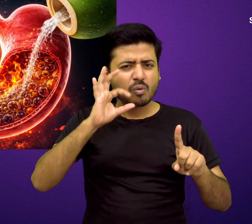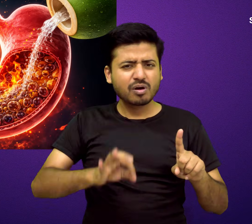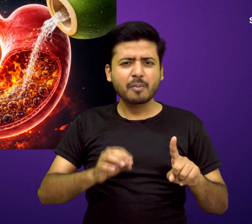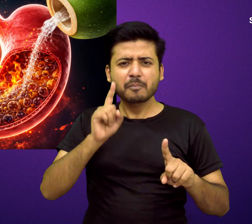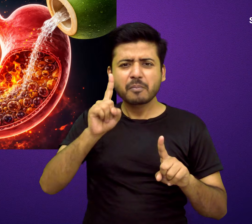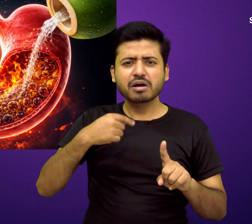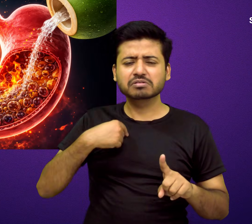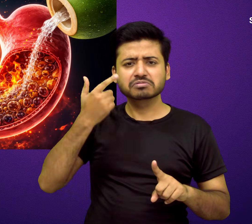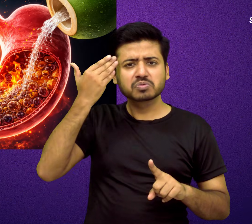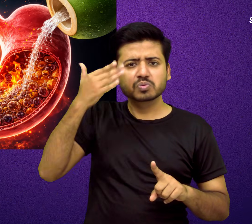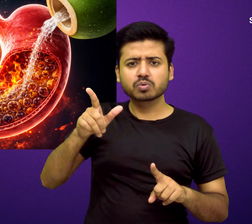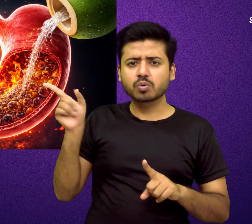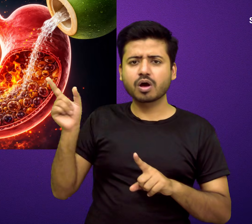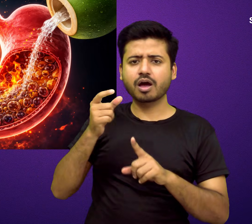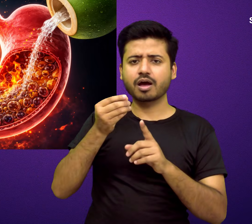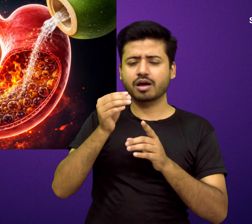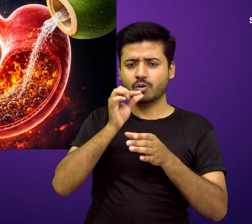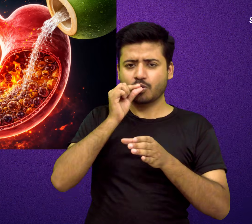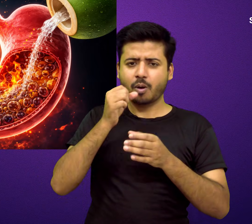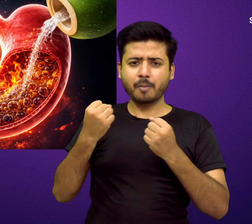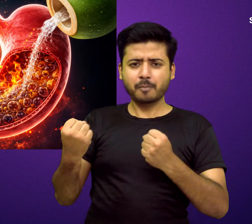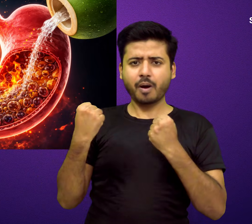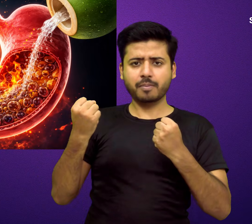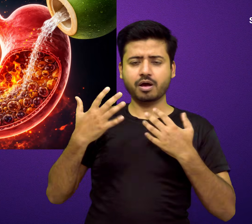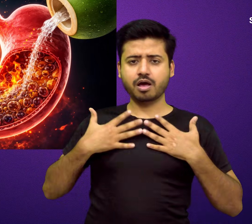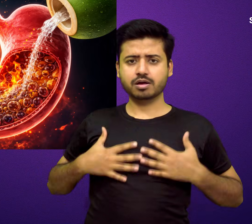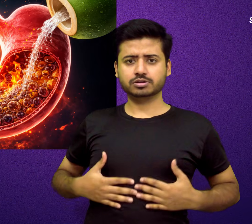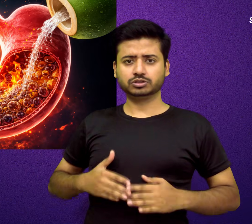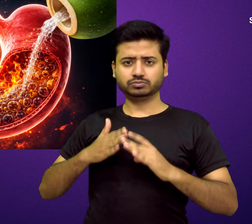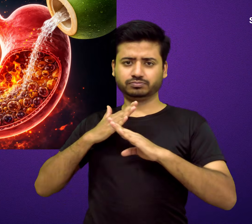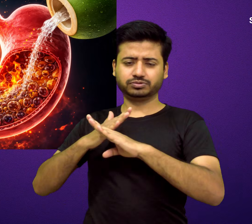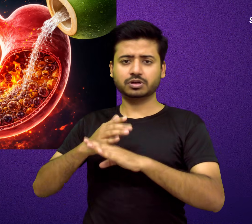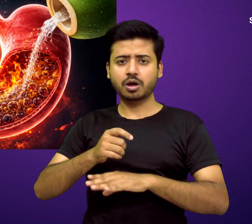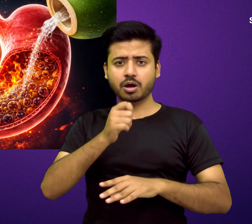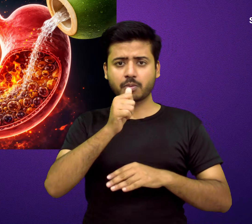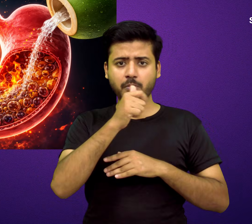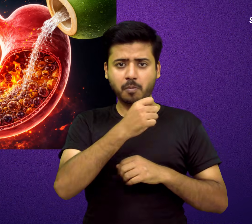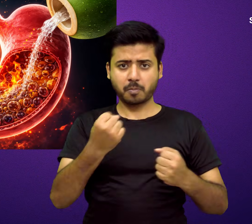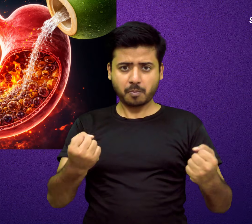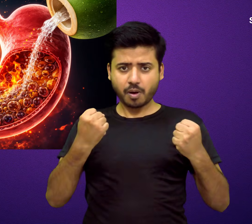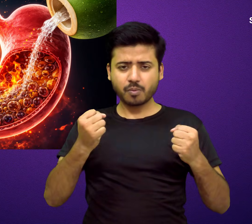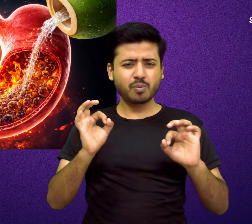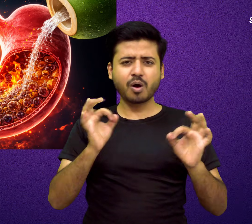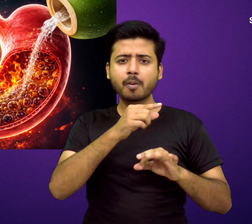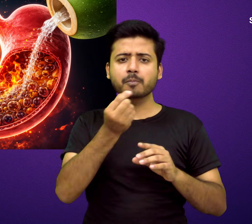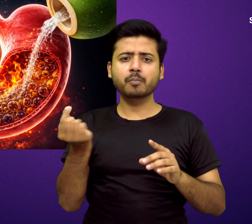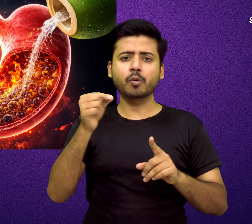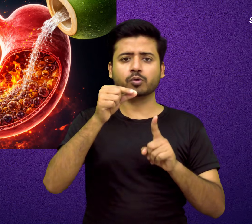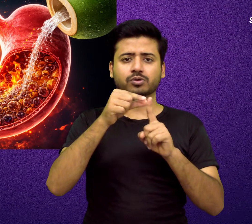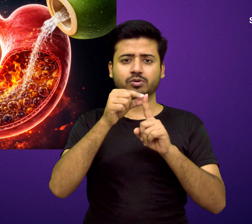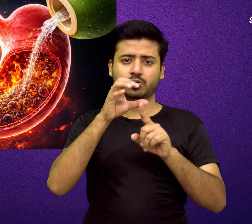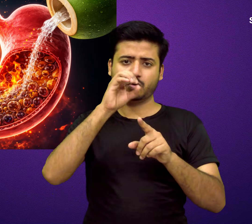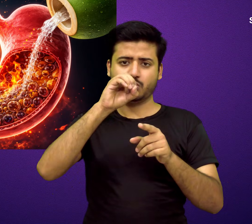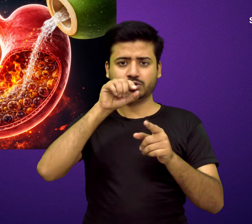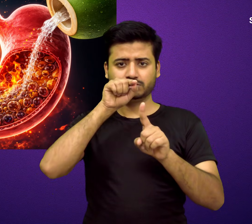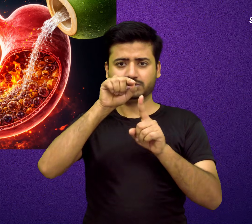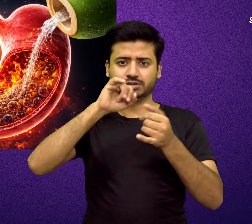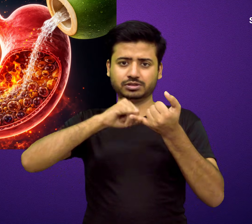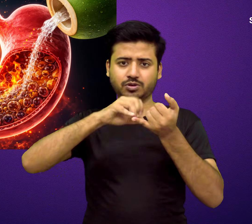much longer, triggering severe acid reflux or heartburn. FODMAP overload. Coconut water and coconut flesh are high